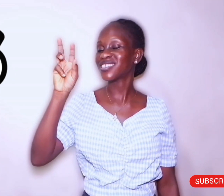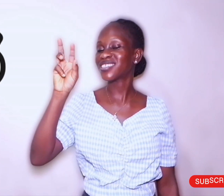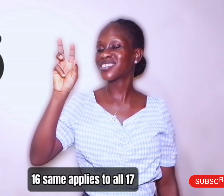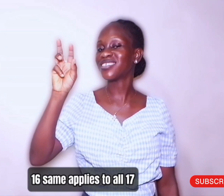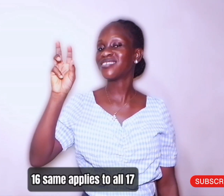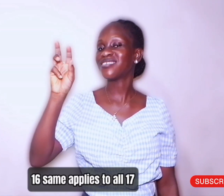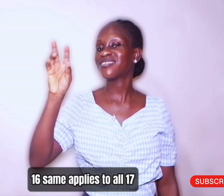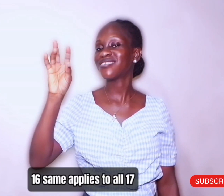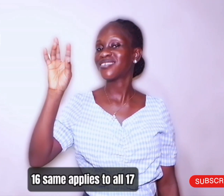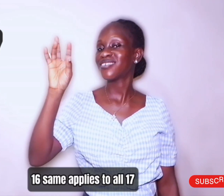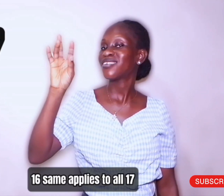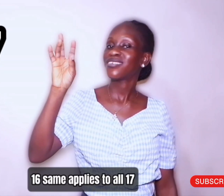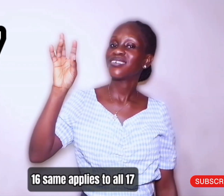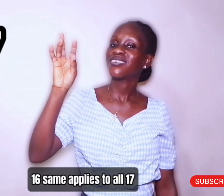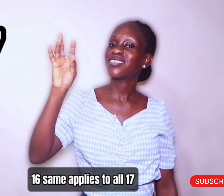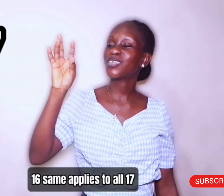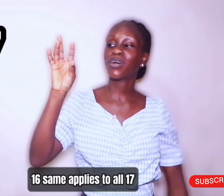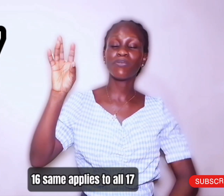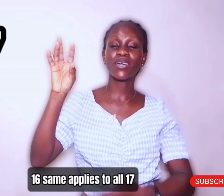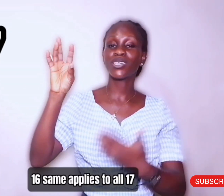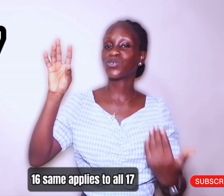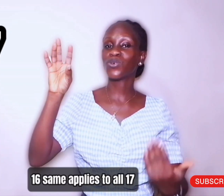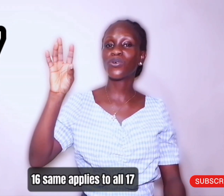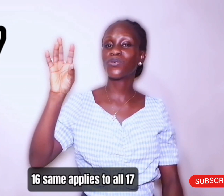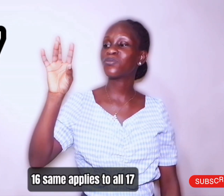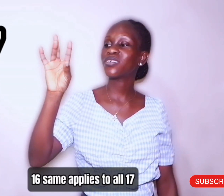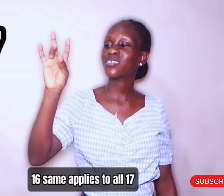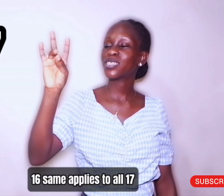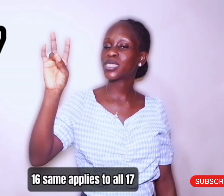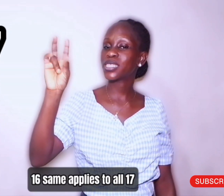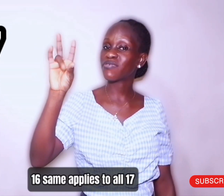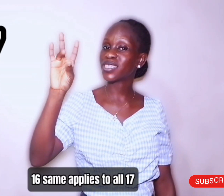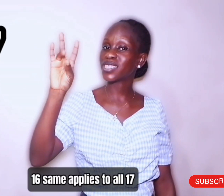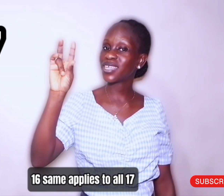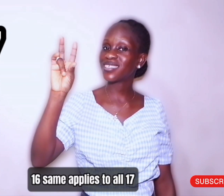16. Same applies to all. 17,